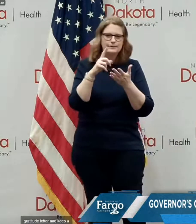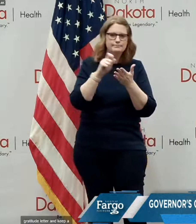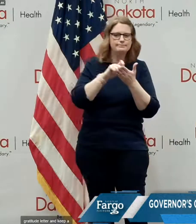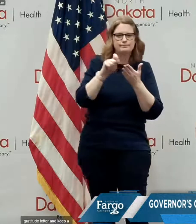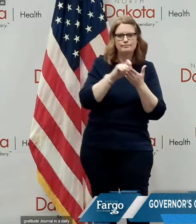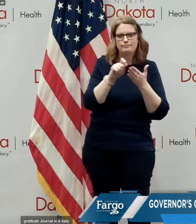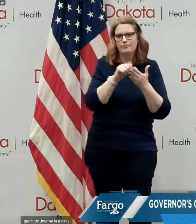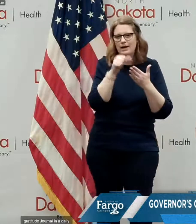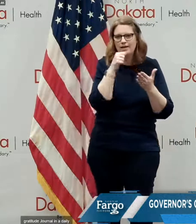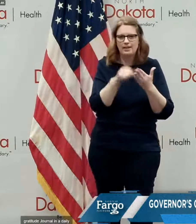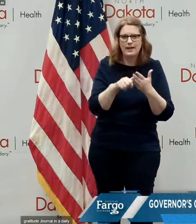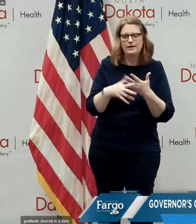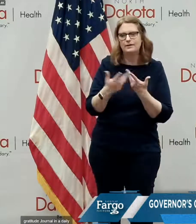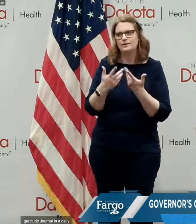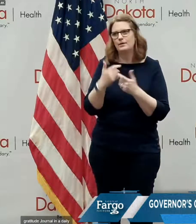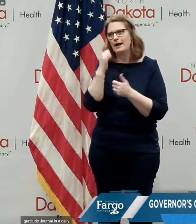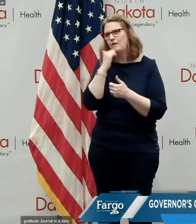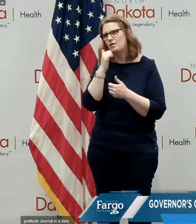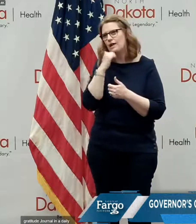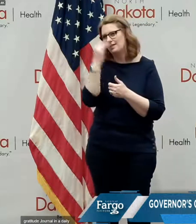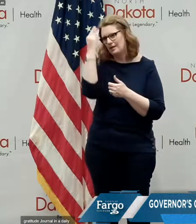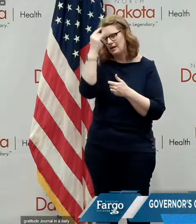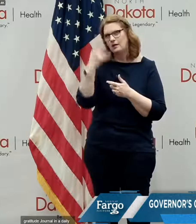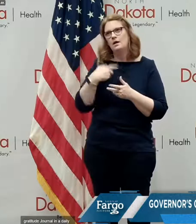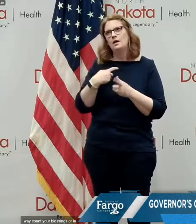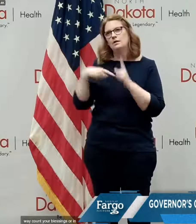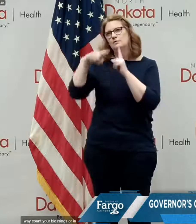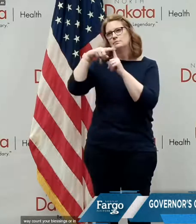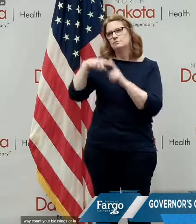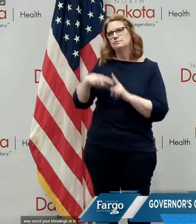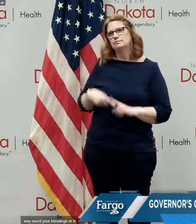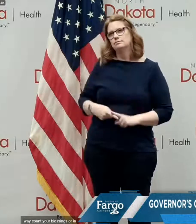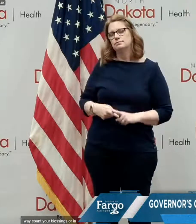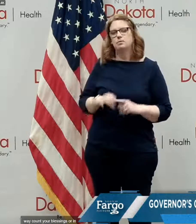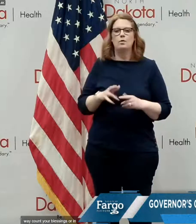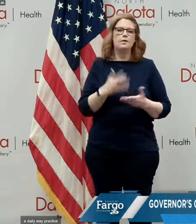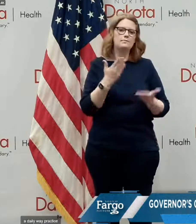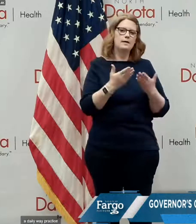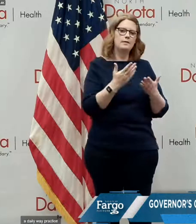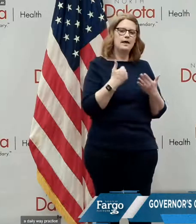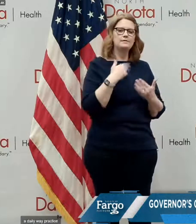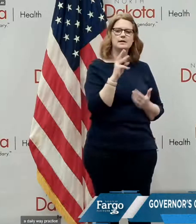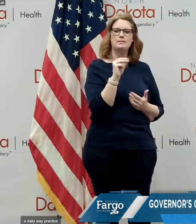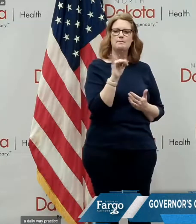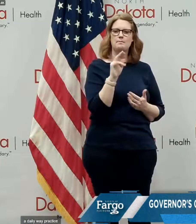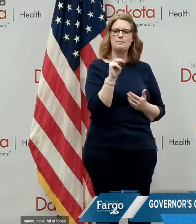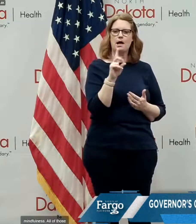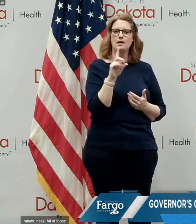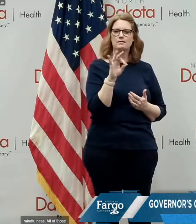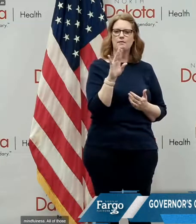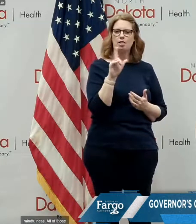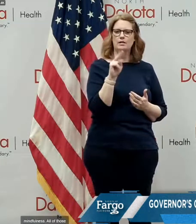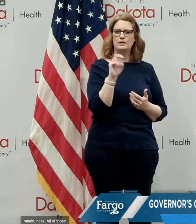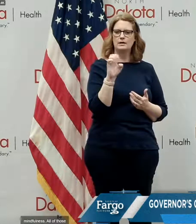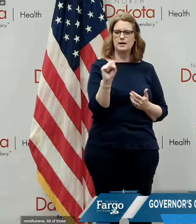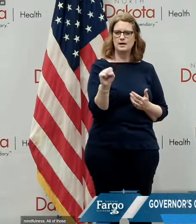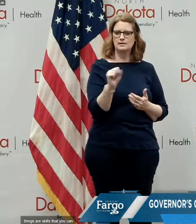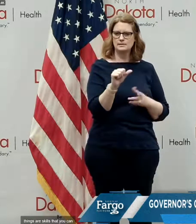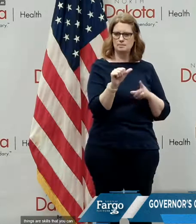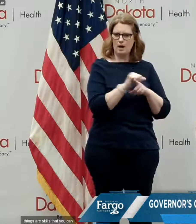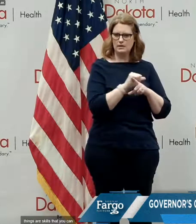way count your blessings, or in a daily way practice mindfulness. All of those things are skills that you can turn into